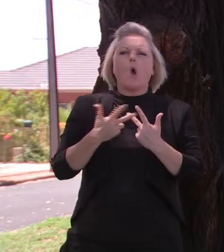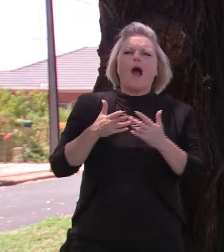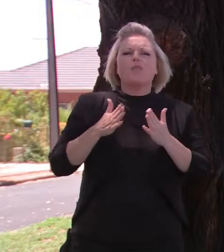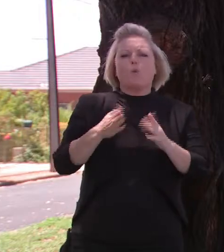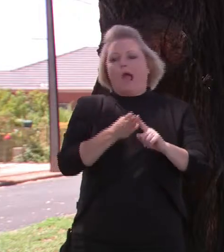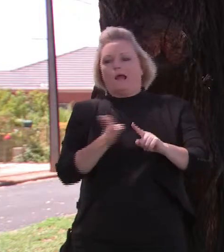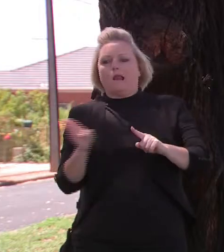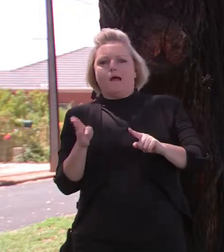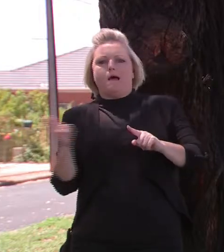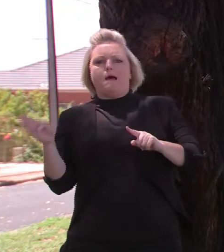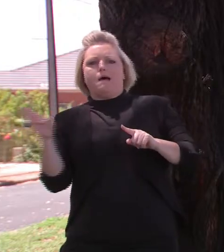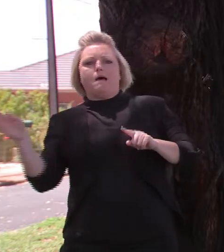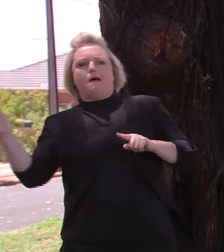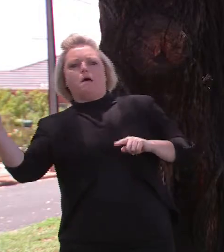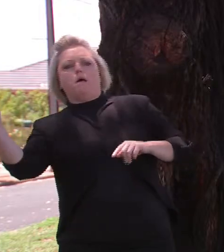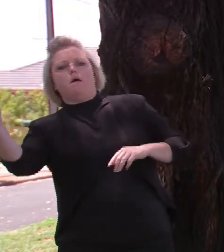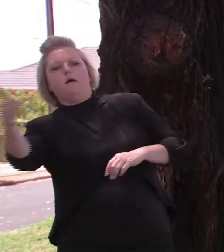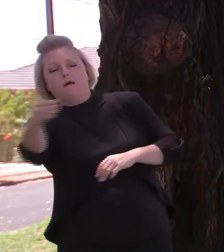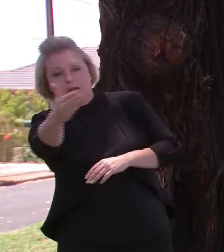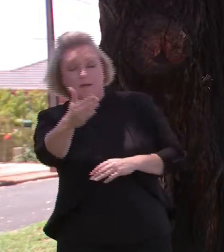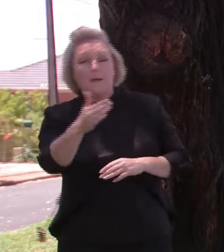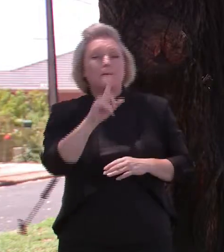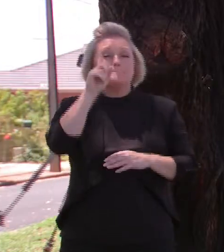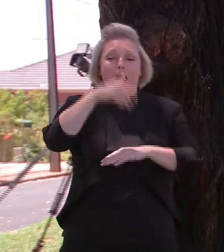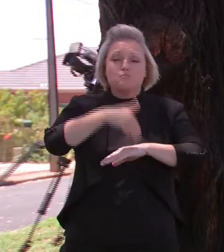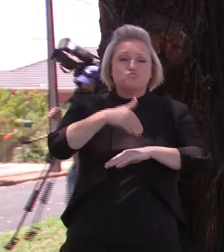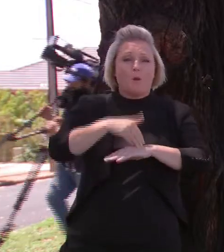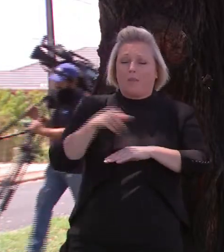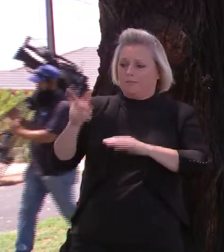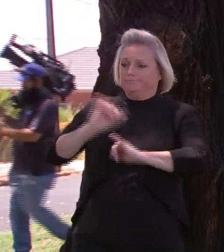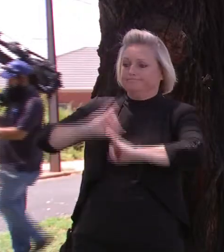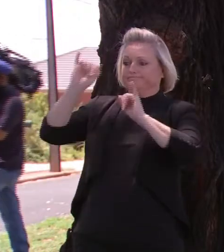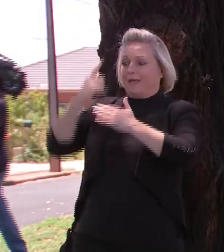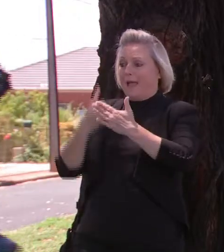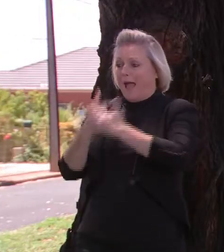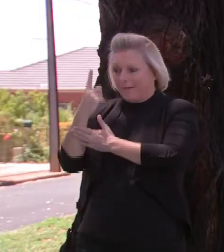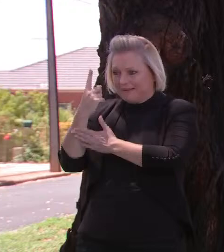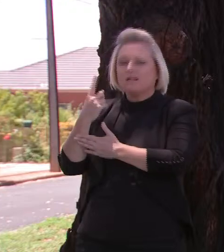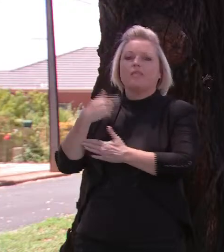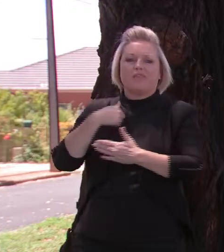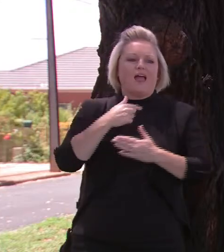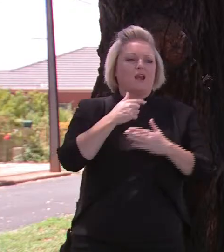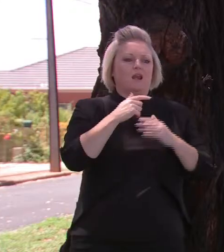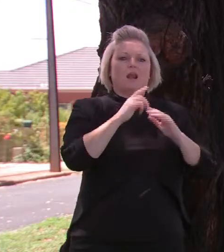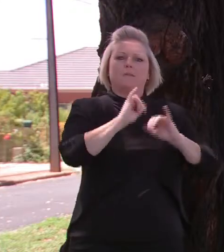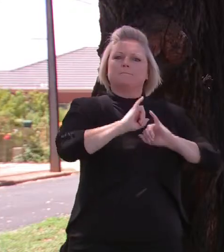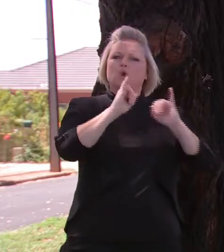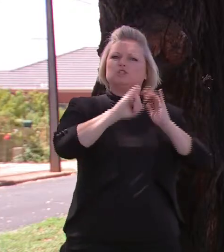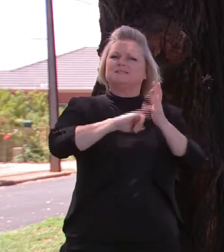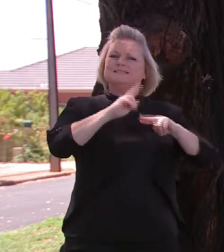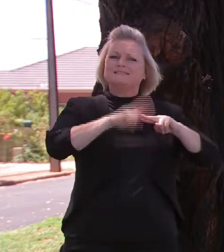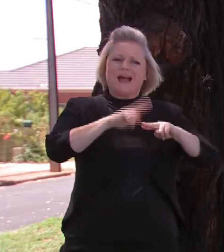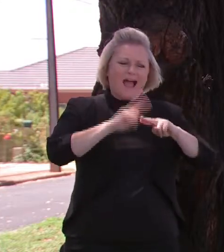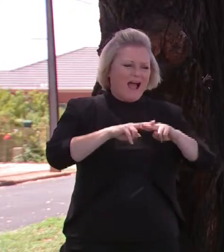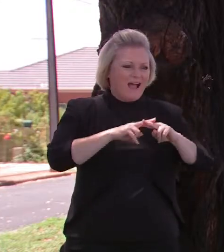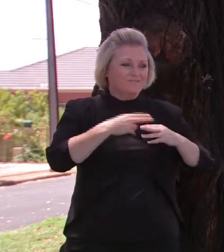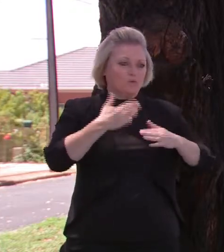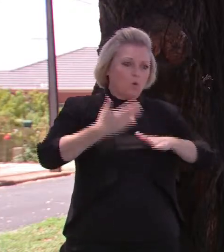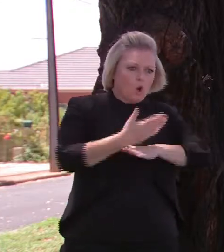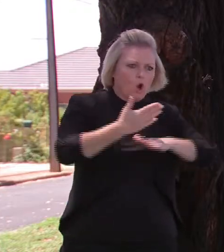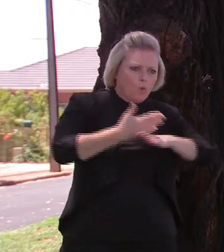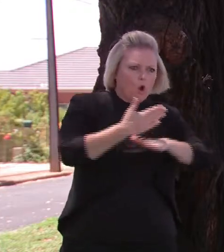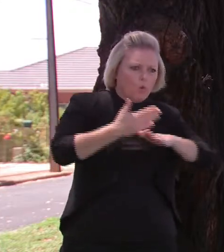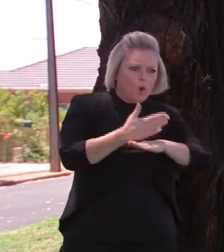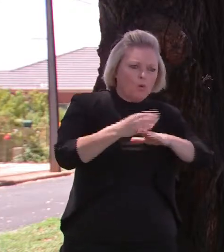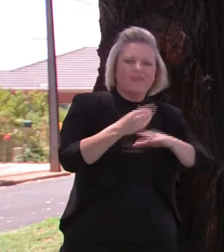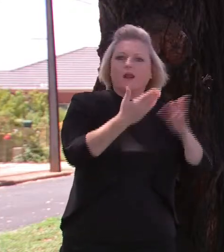a rescue in a road that's off the Stewart Highway. It is a perilous situation at the moment. This additional rain is creating